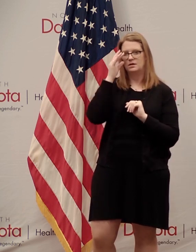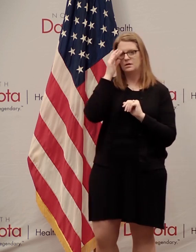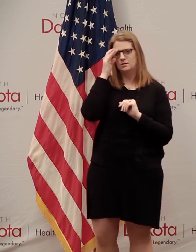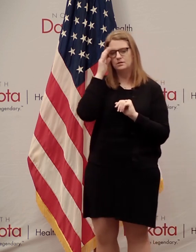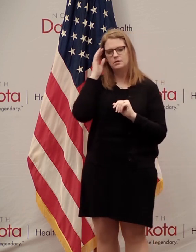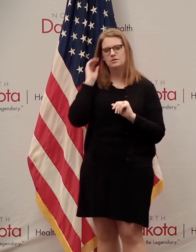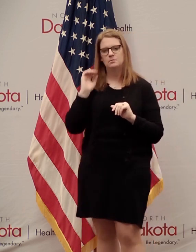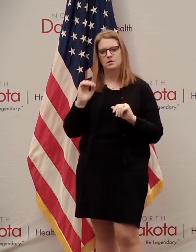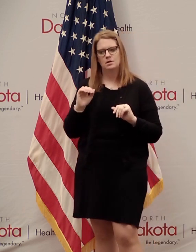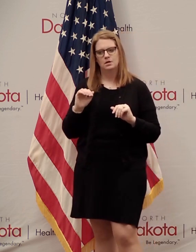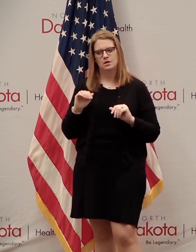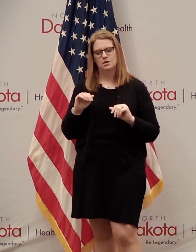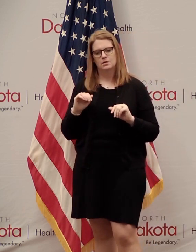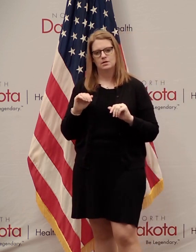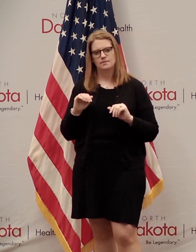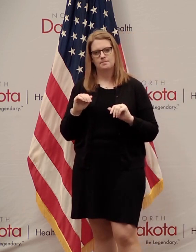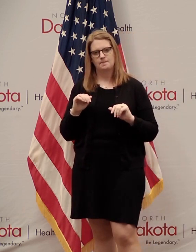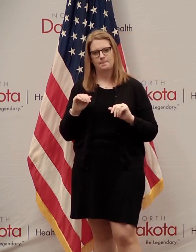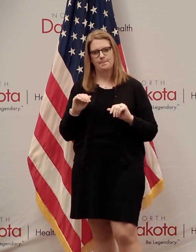know that the